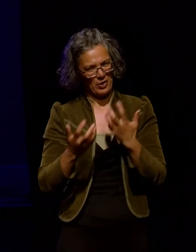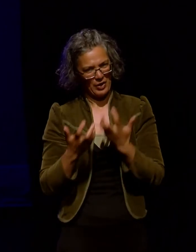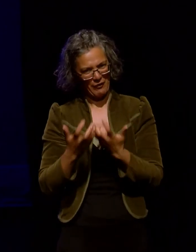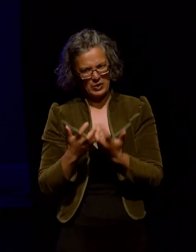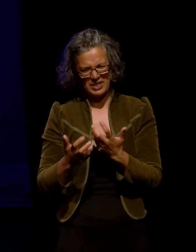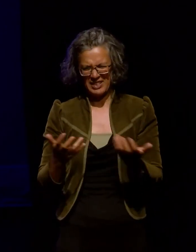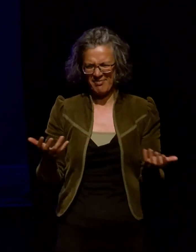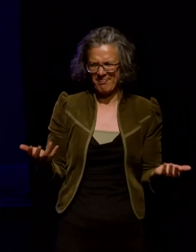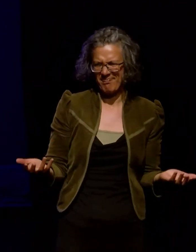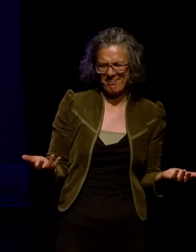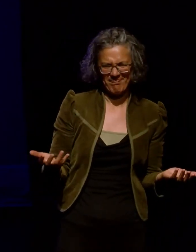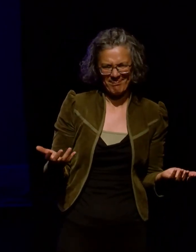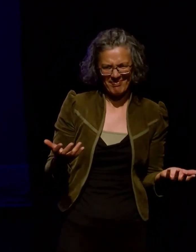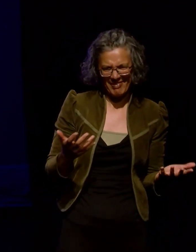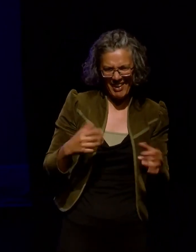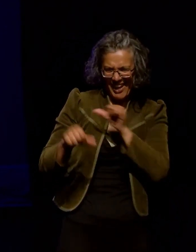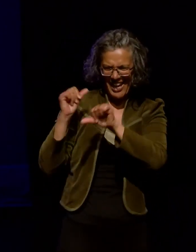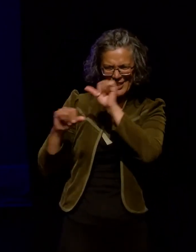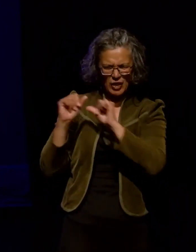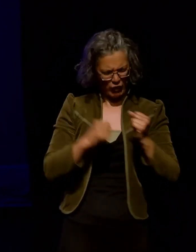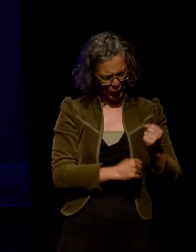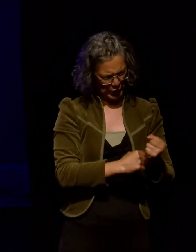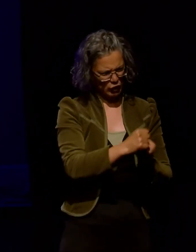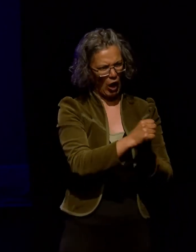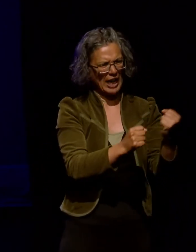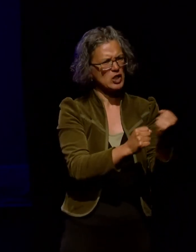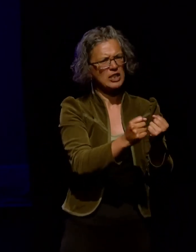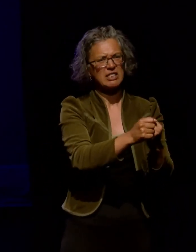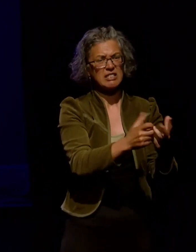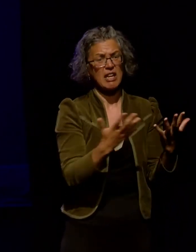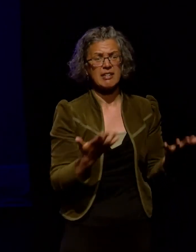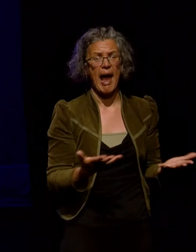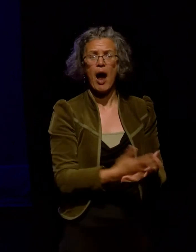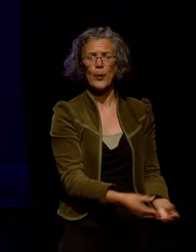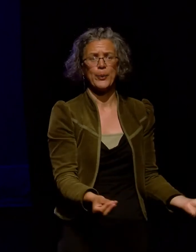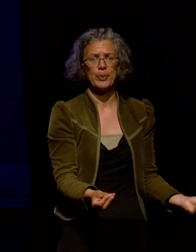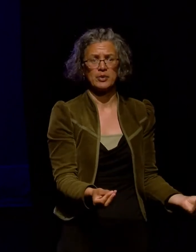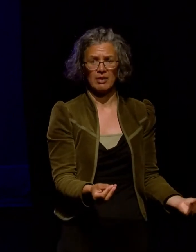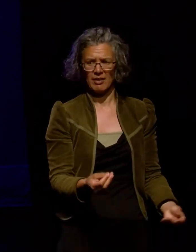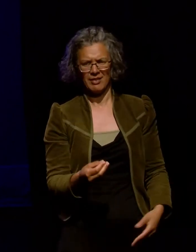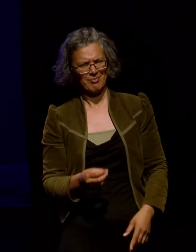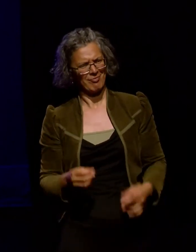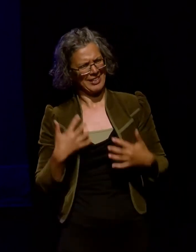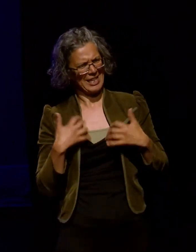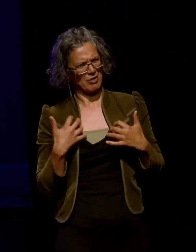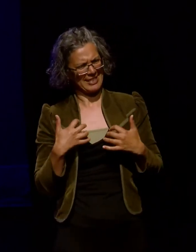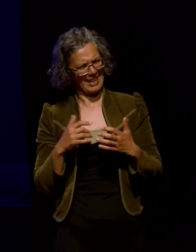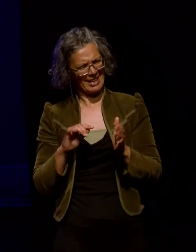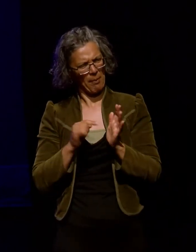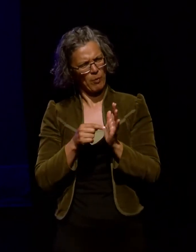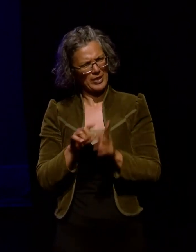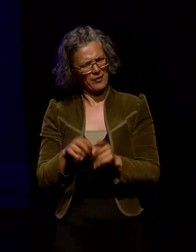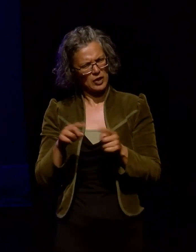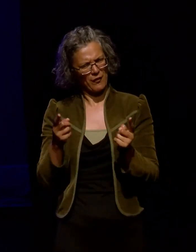structures? They are certainly unique structures that have long disappeared in Dunedin, and it's a point of difference in our collection.